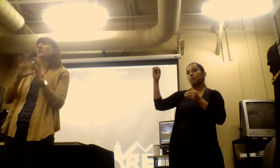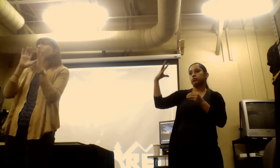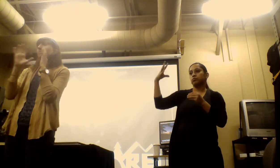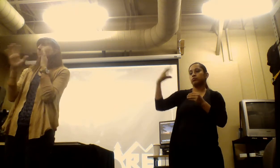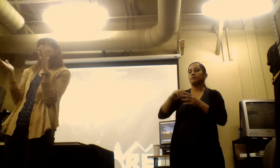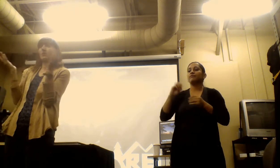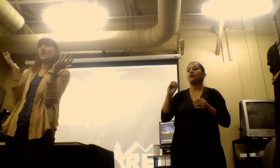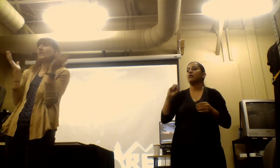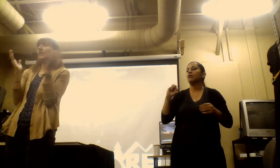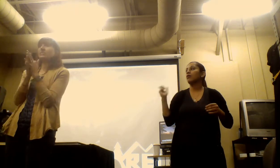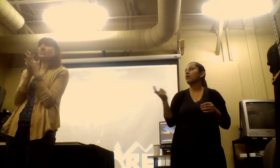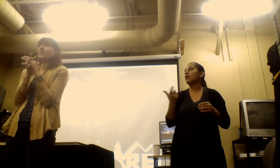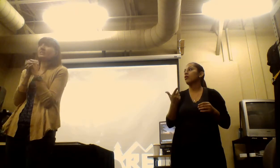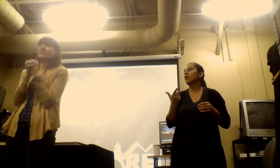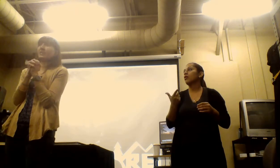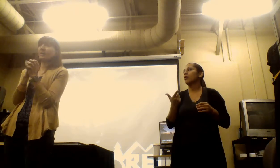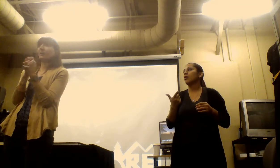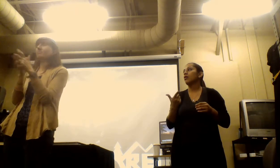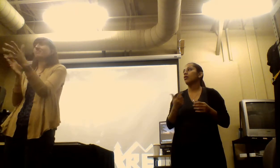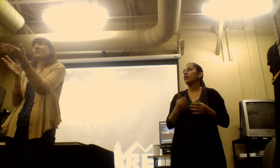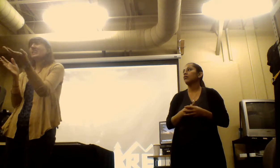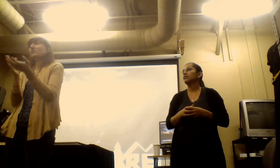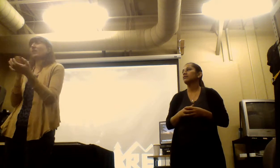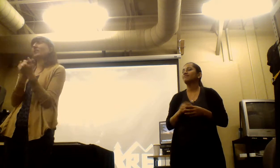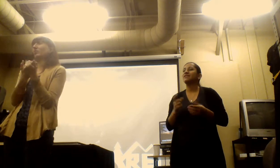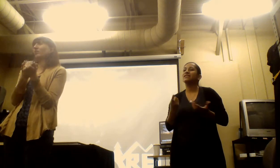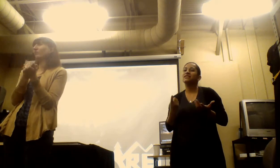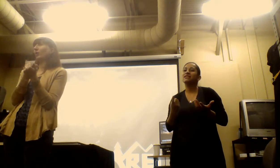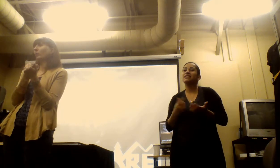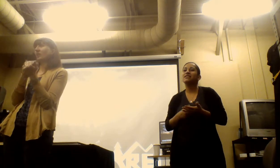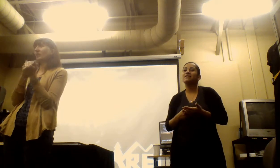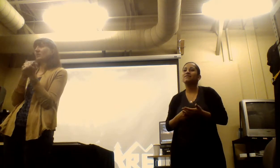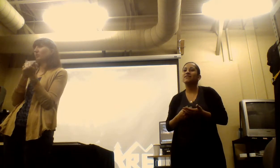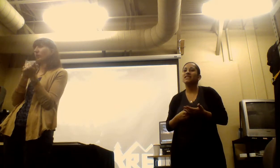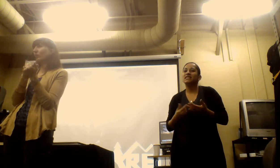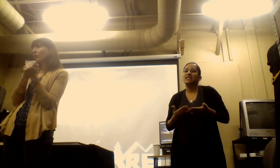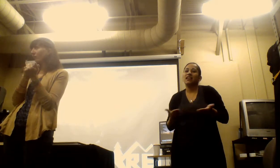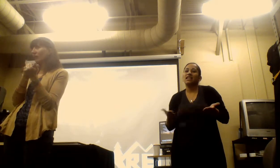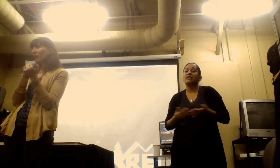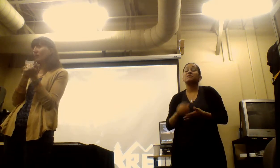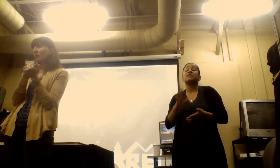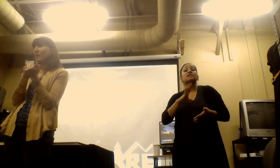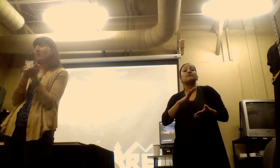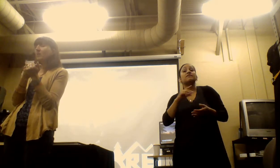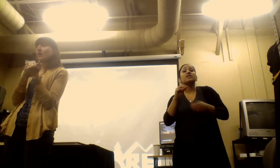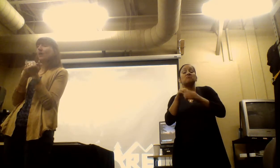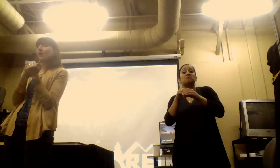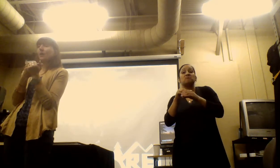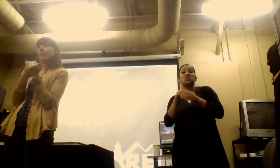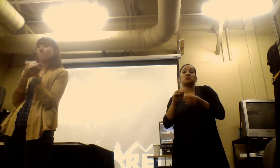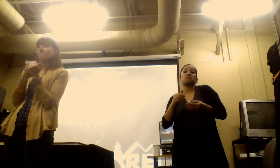everything. It's a thing. It's fine on your phone, I think, to play with every now and then.